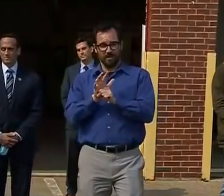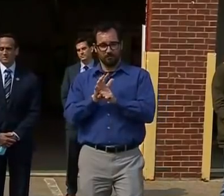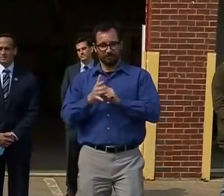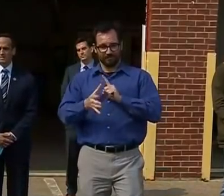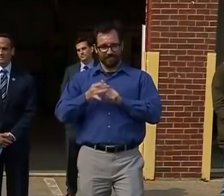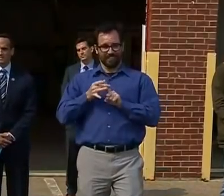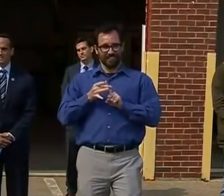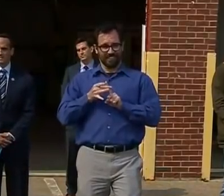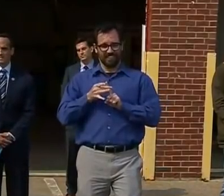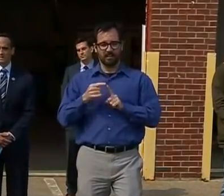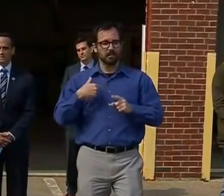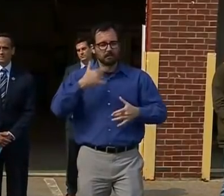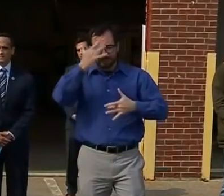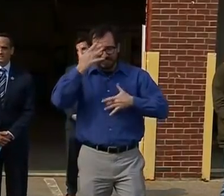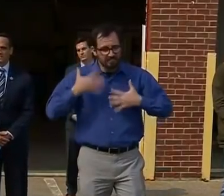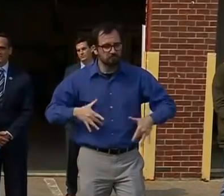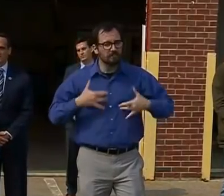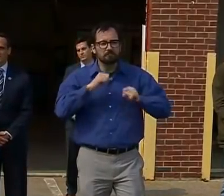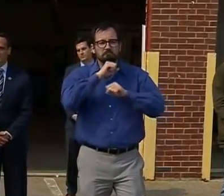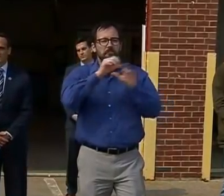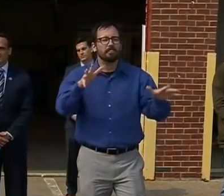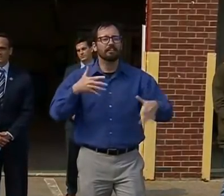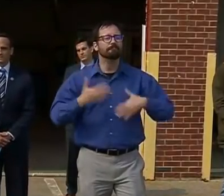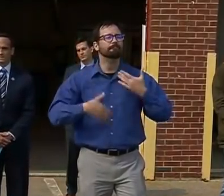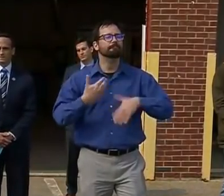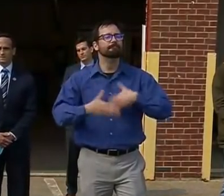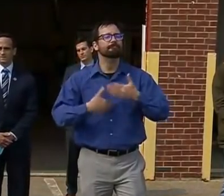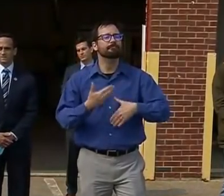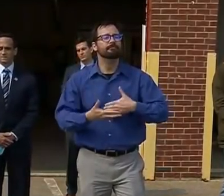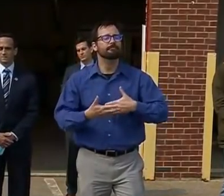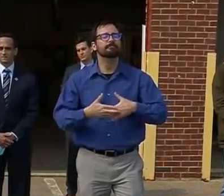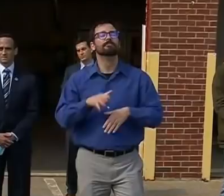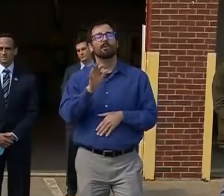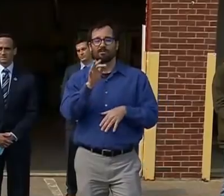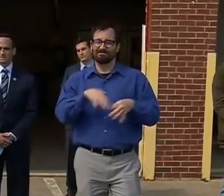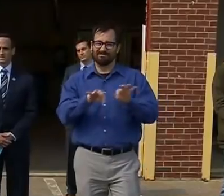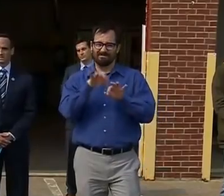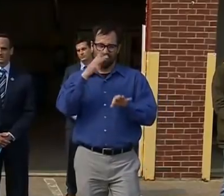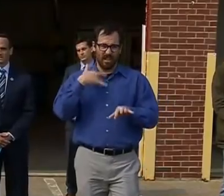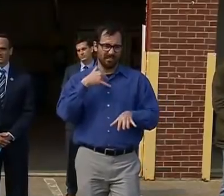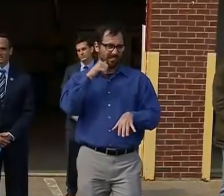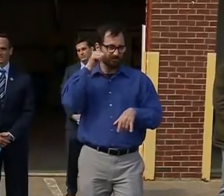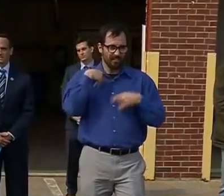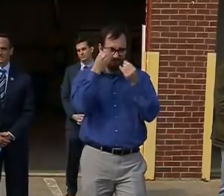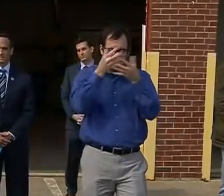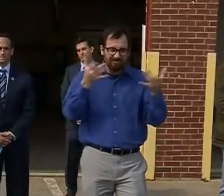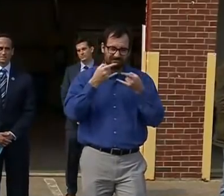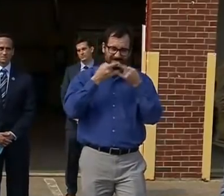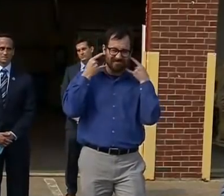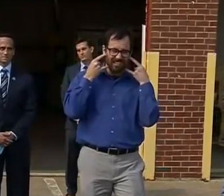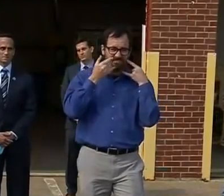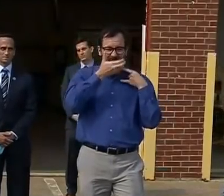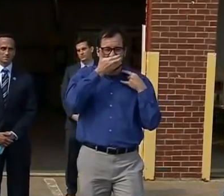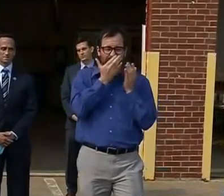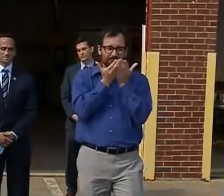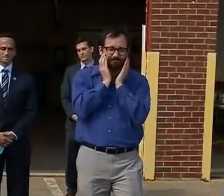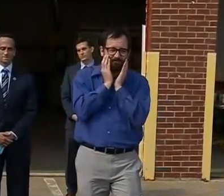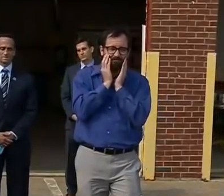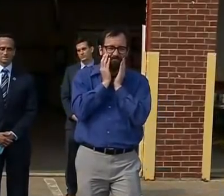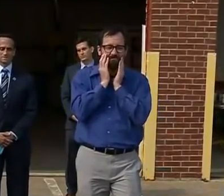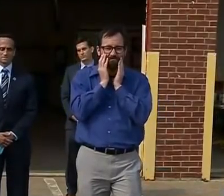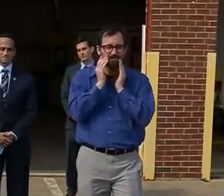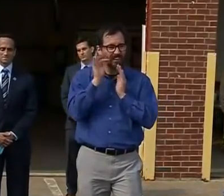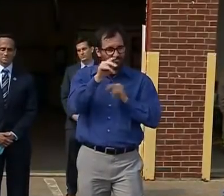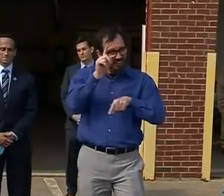you can't be in a situation or a circumstance where you can distance appropriately from other people